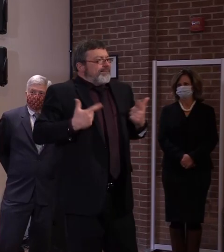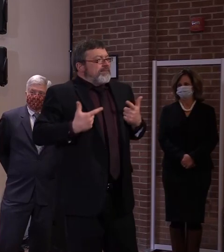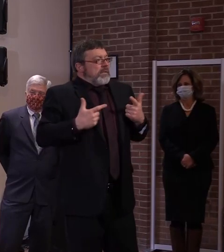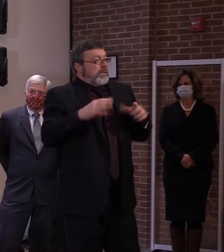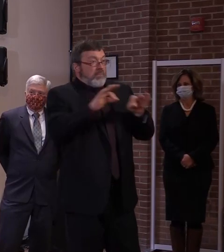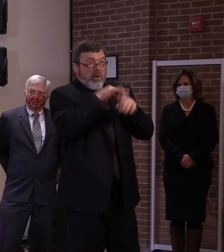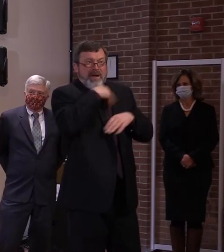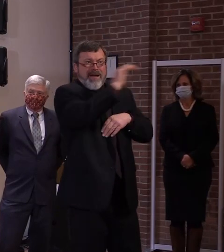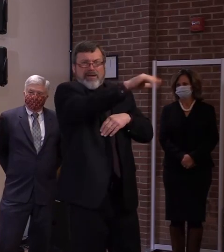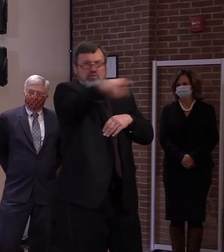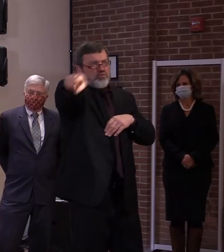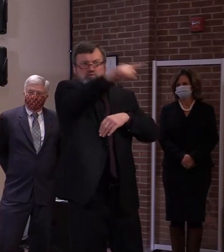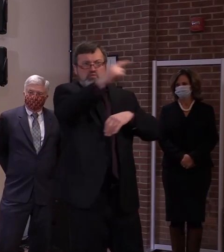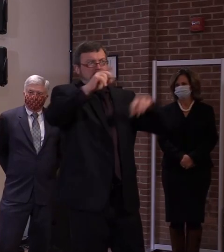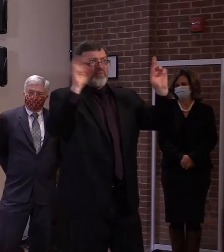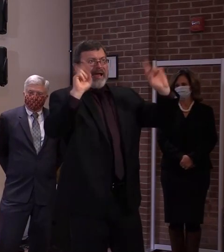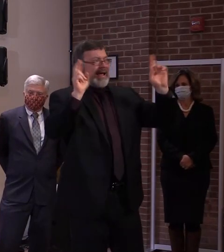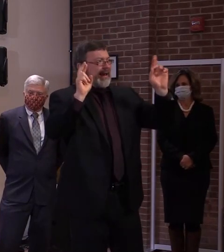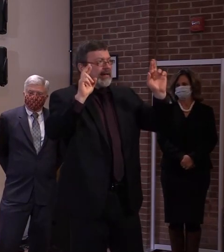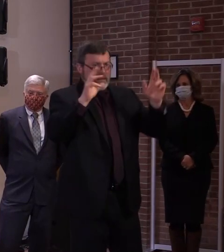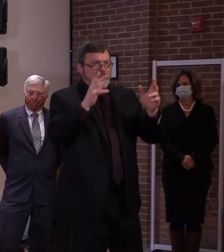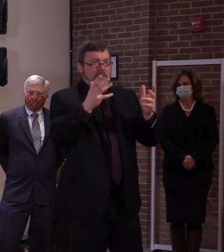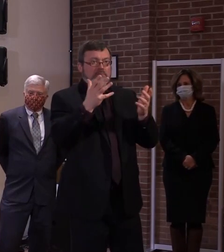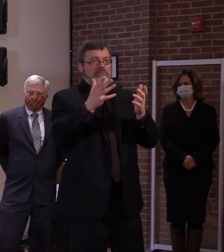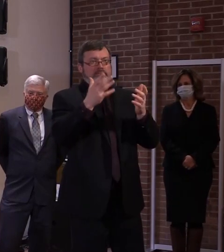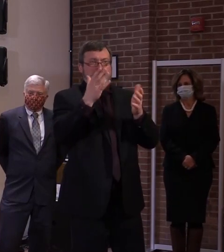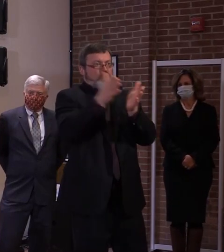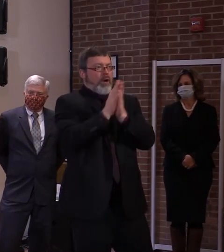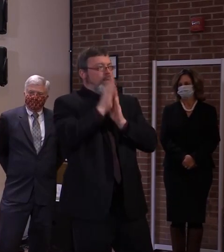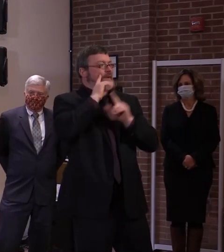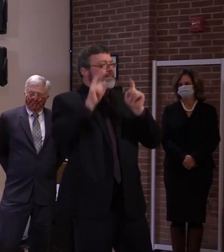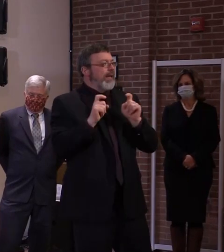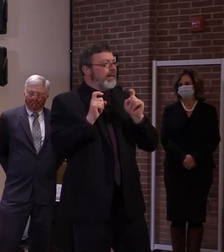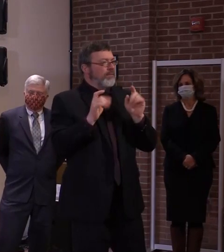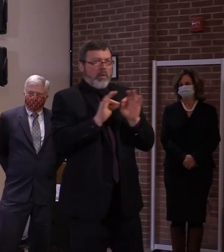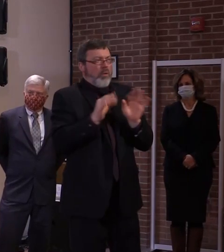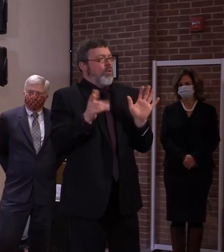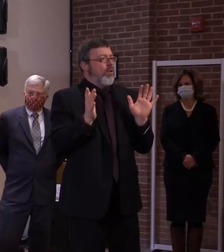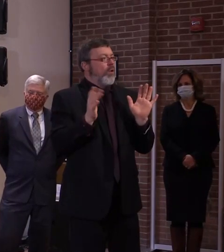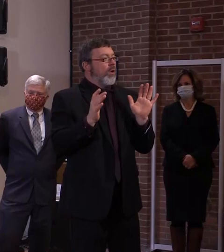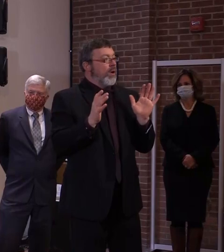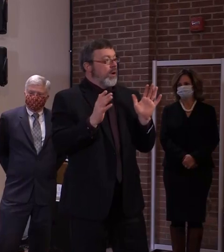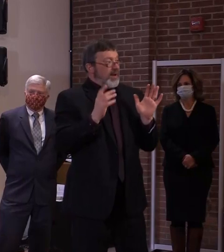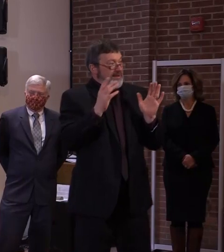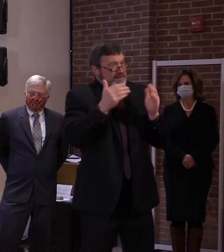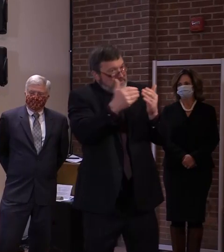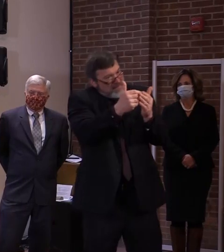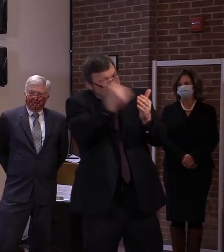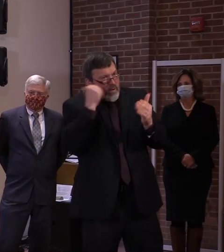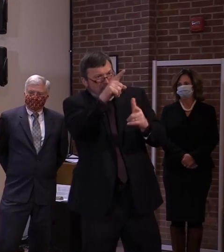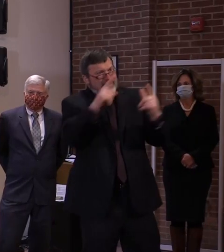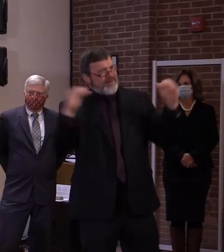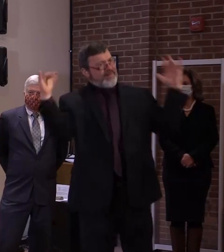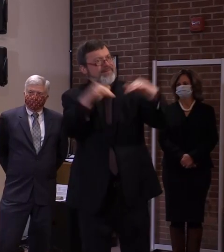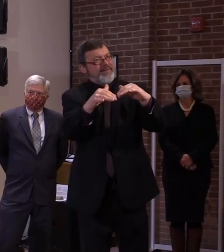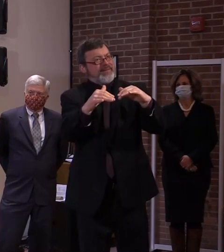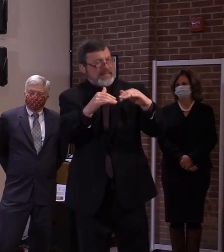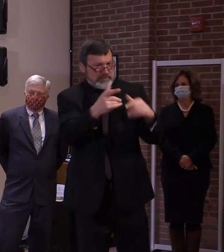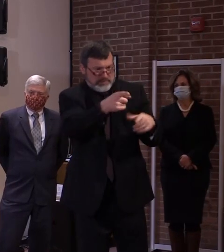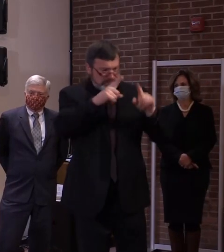of the answer for the future, is the test before you go to a gathering, and then test after, as